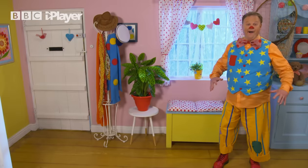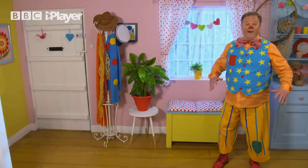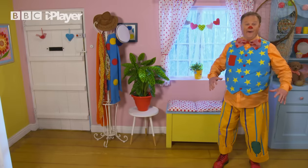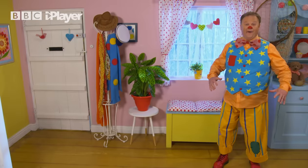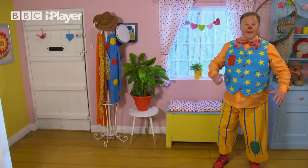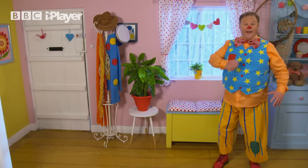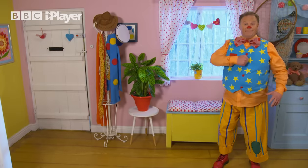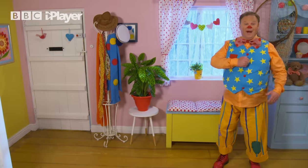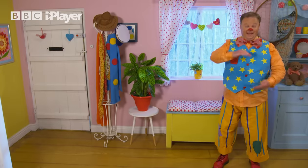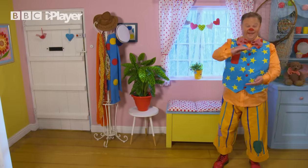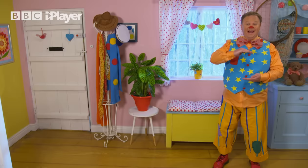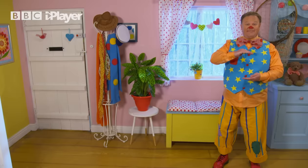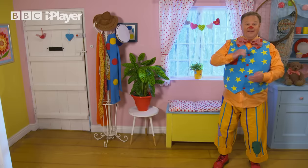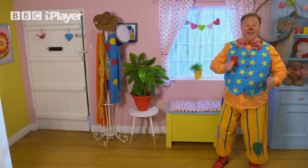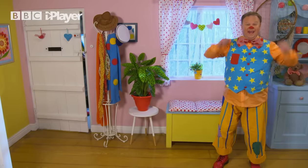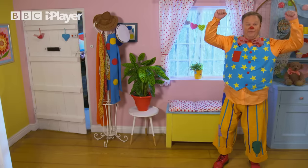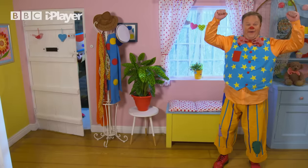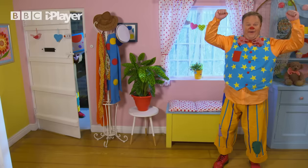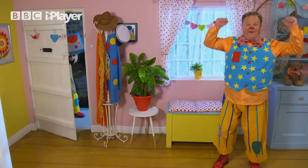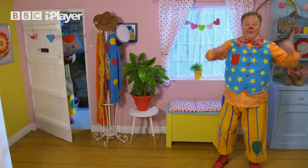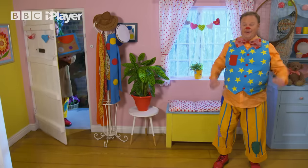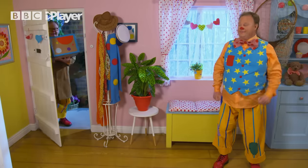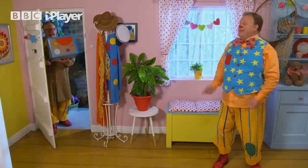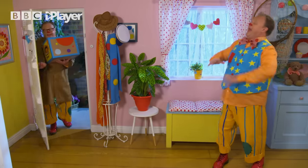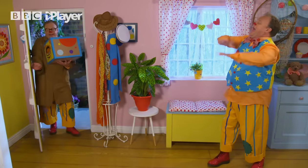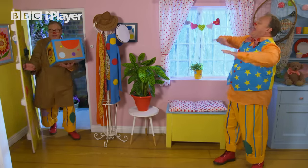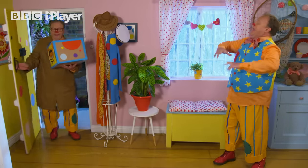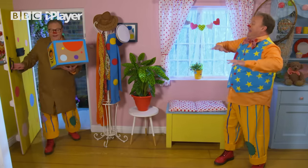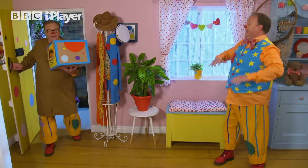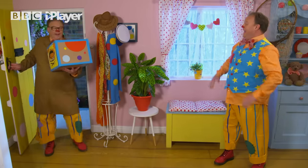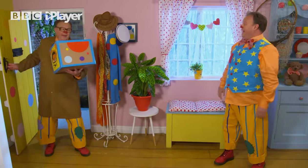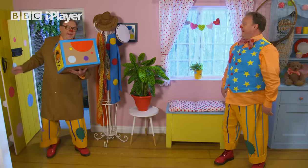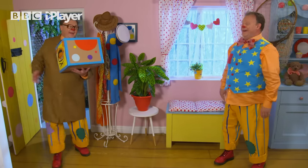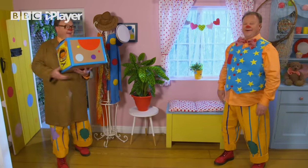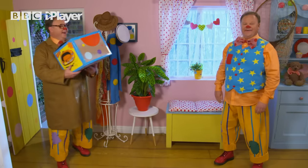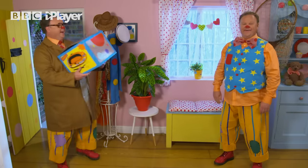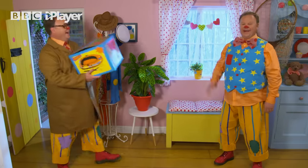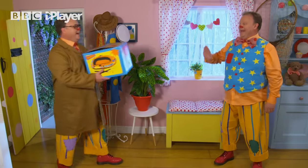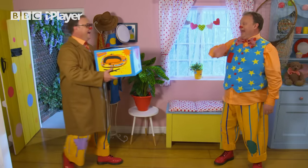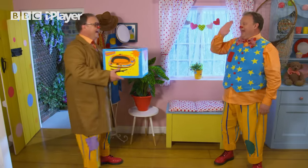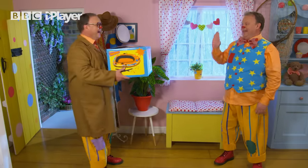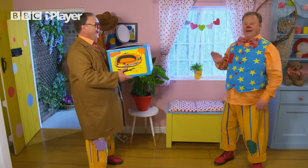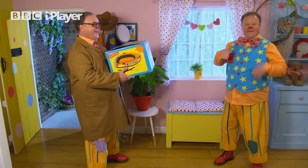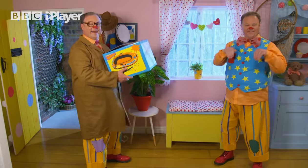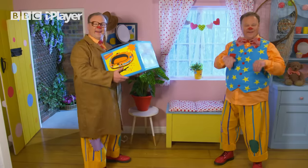Oh! Oh! My delivery! Woohoo! Day! Oh! Hello,